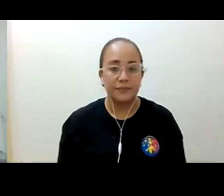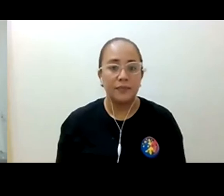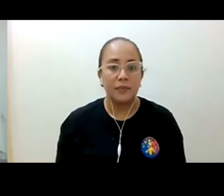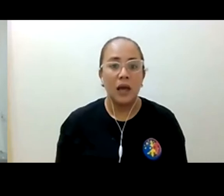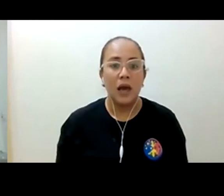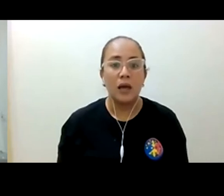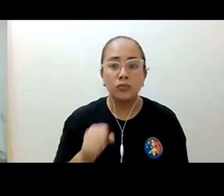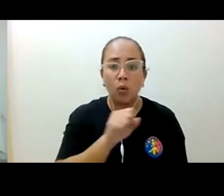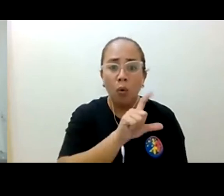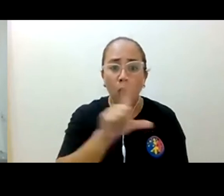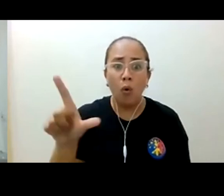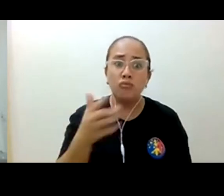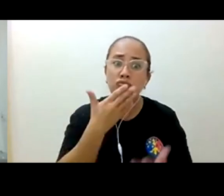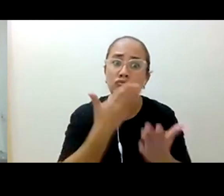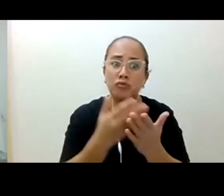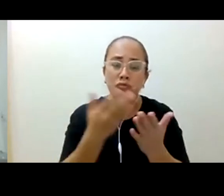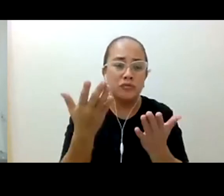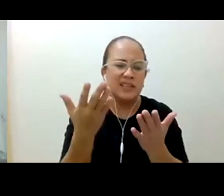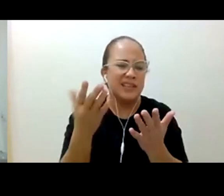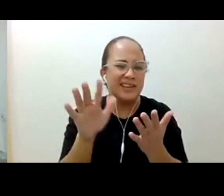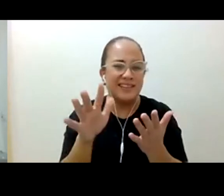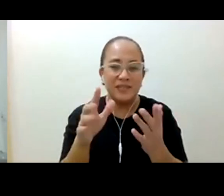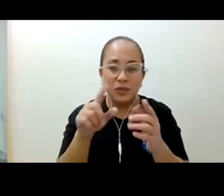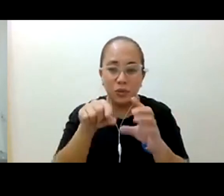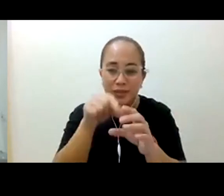Almost all of you did pretty well on the first quiz.